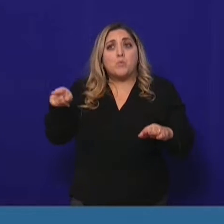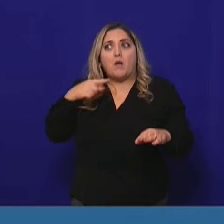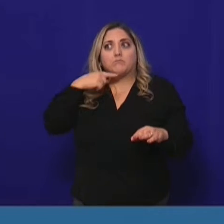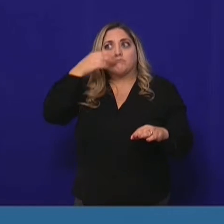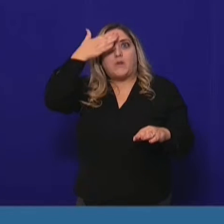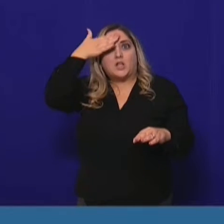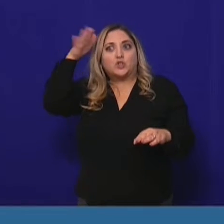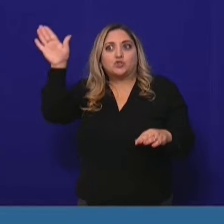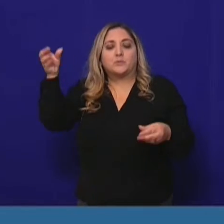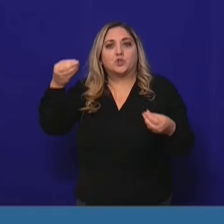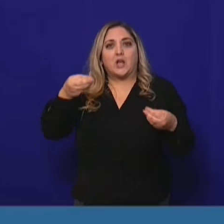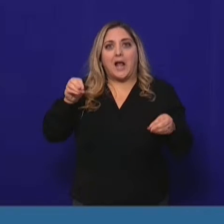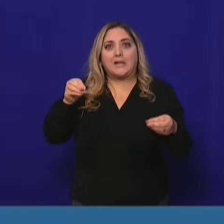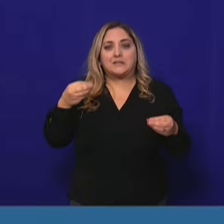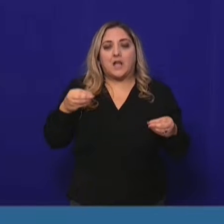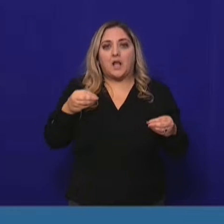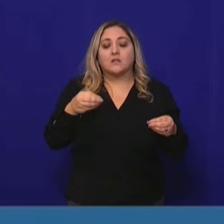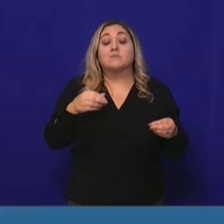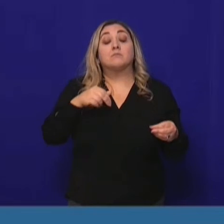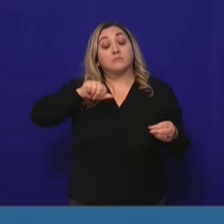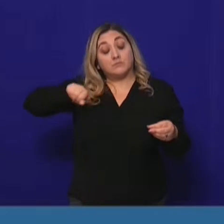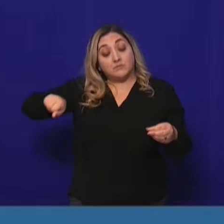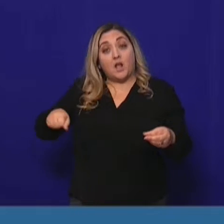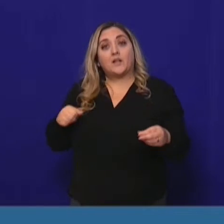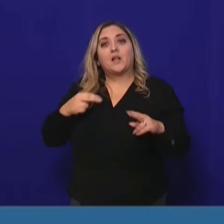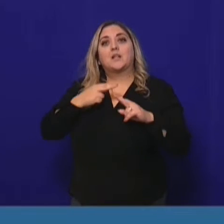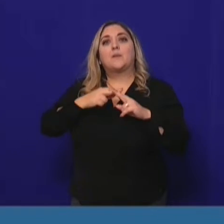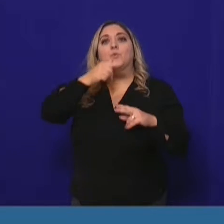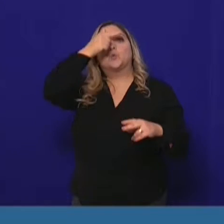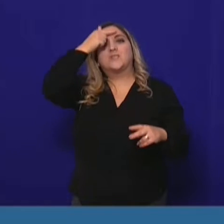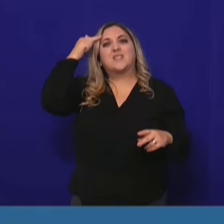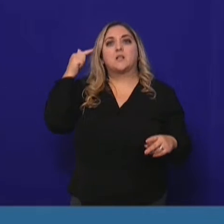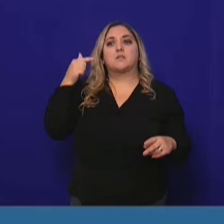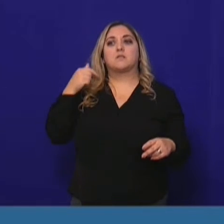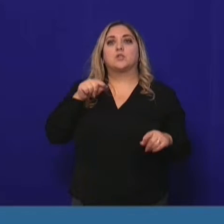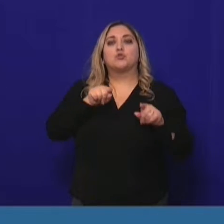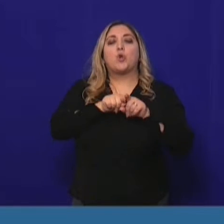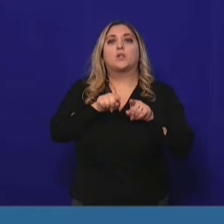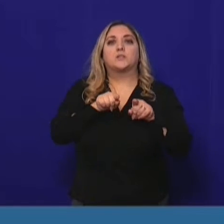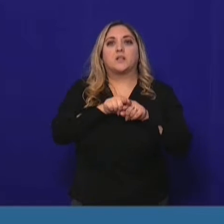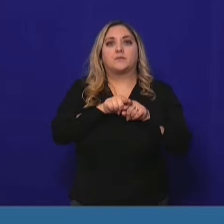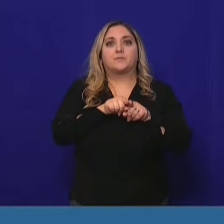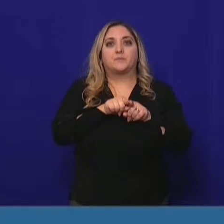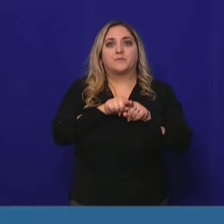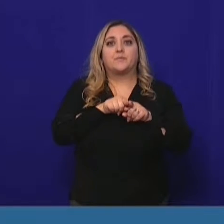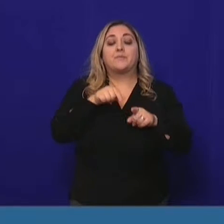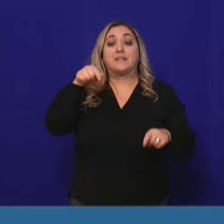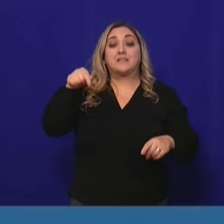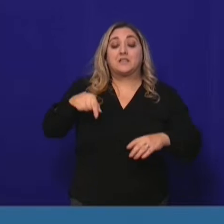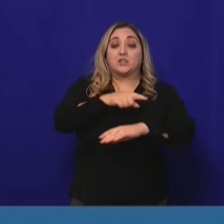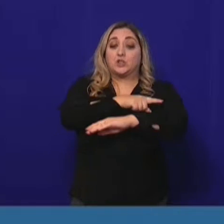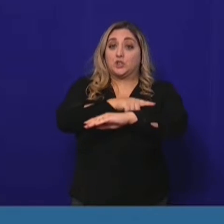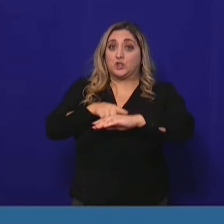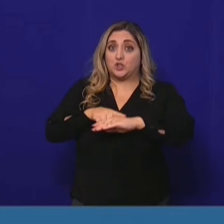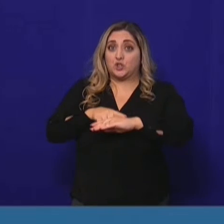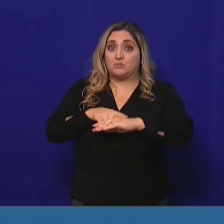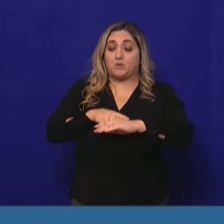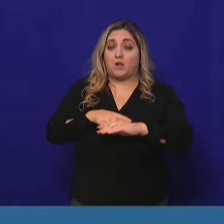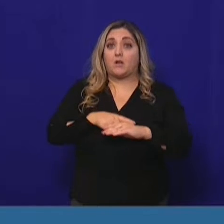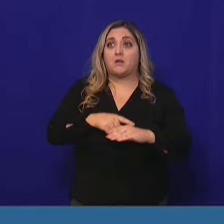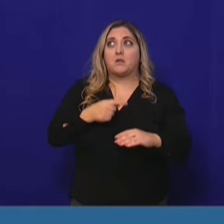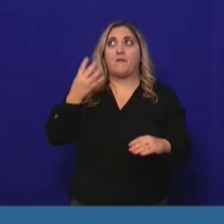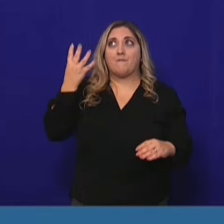il-test tal-PCR magħhom aħna nagħmluhom mbagħad ir-rapid test. U Infatti din il-ġimgħa mill-4